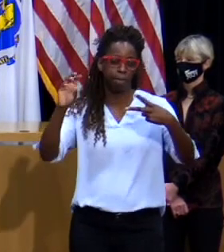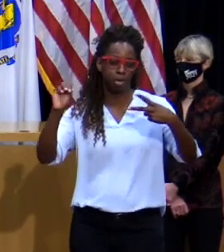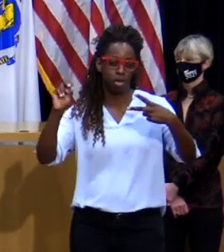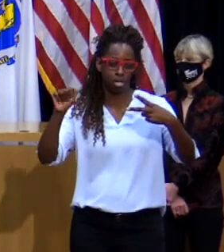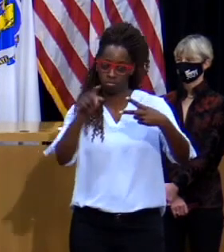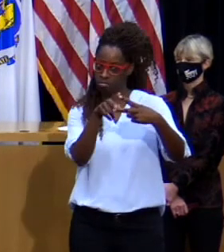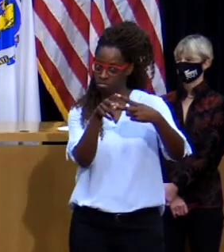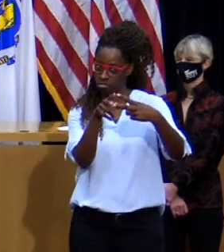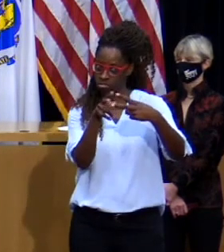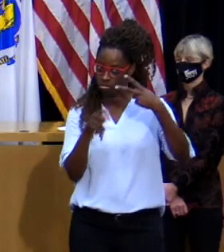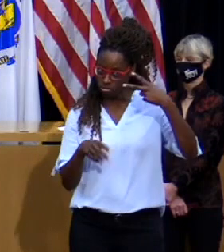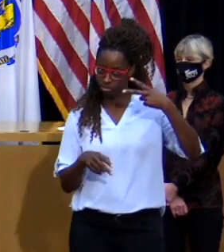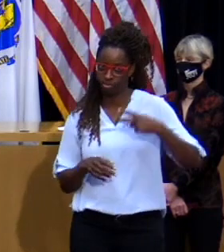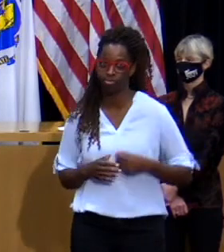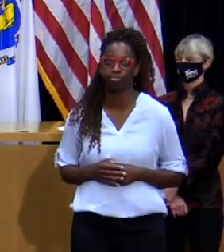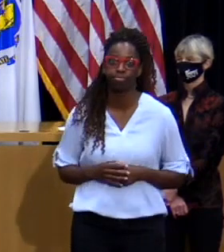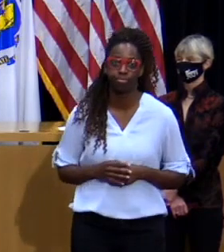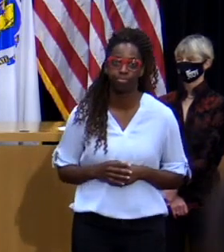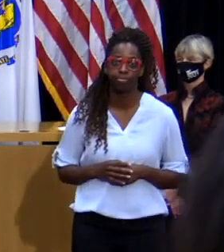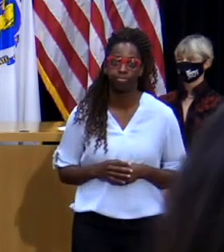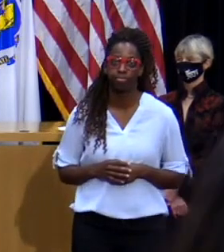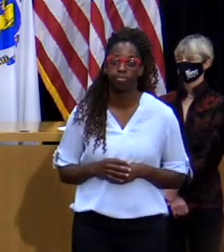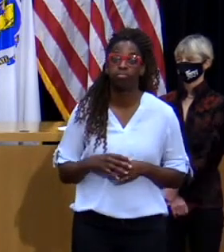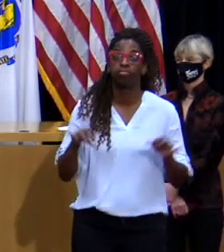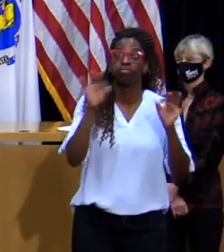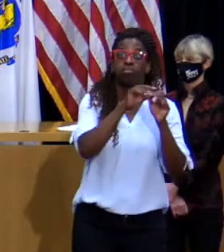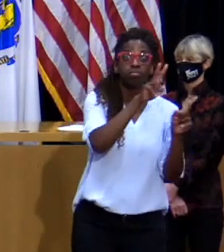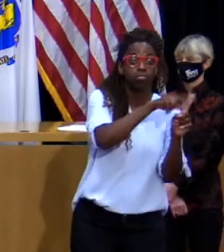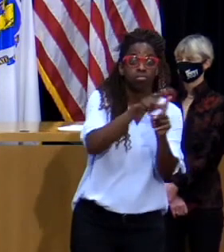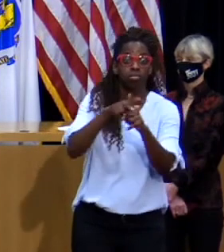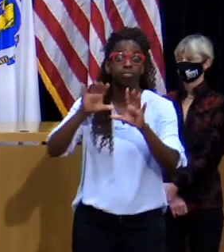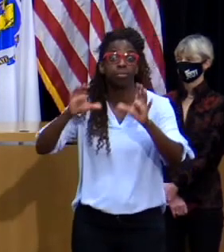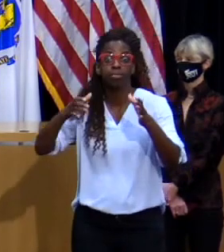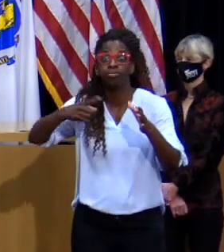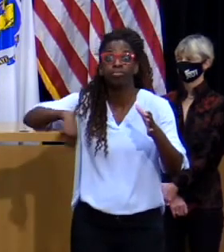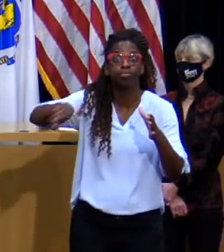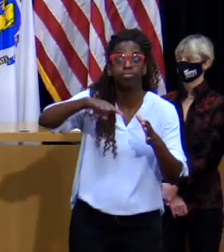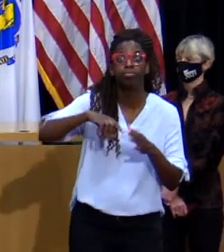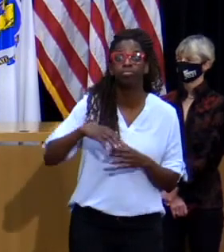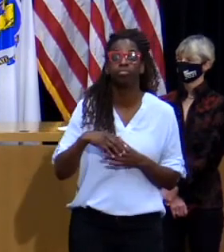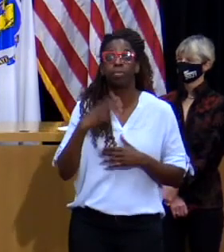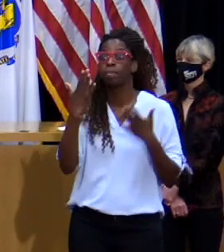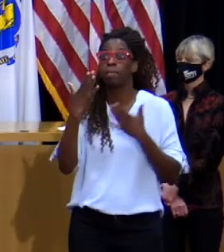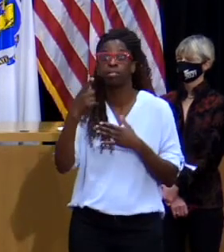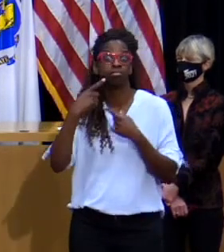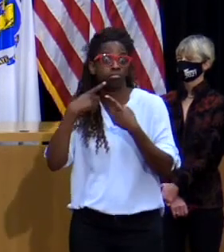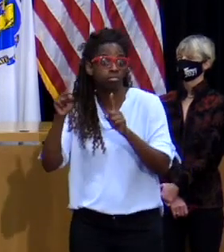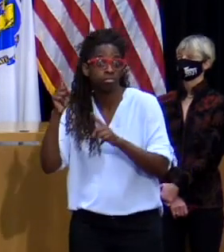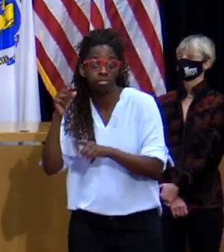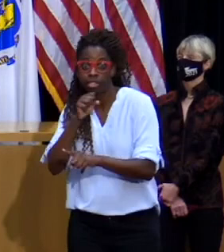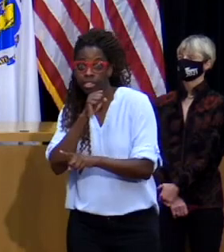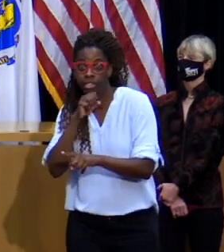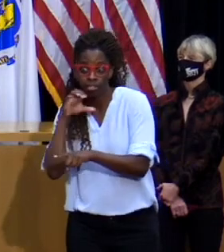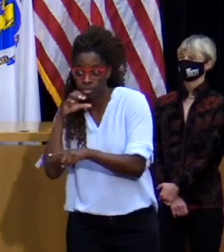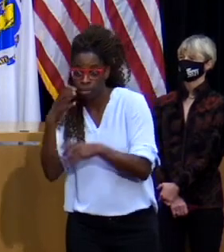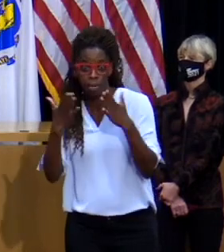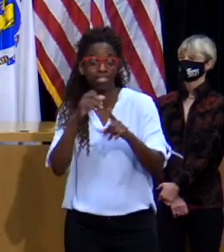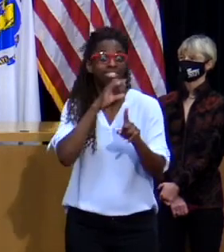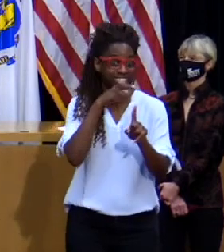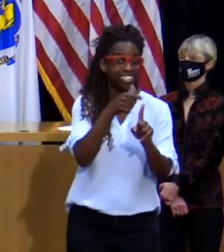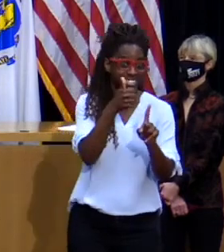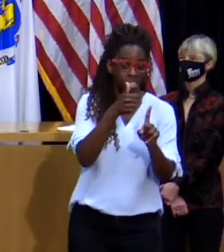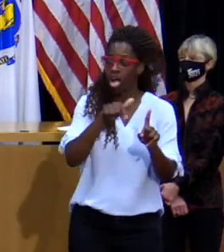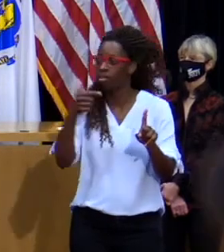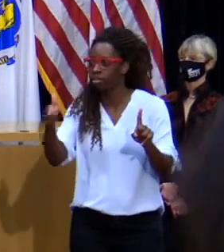especially good or maybe not as good in the elderly, as one example. There may be a time when we tailor what we do, but I think,